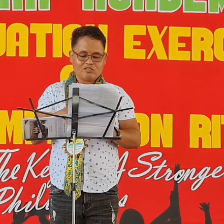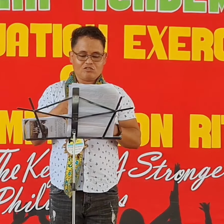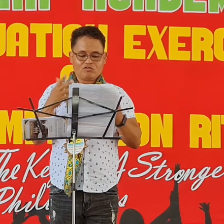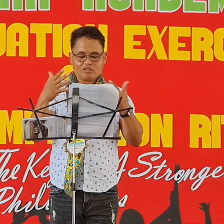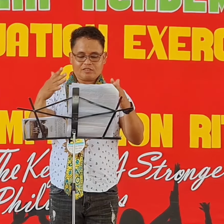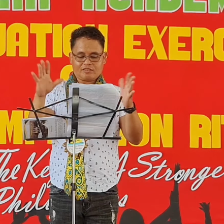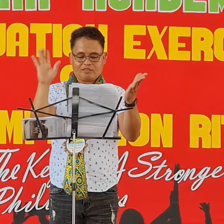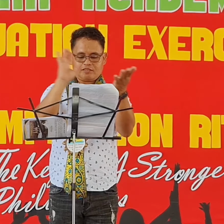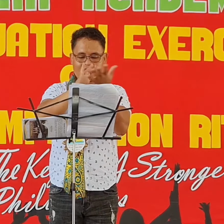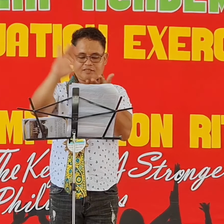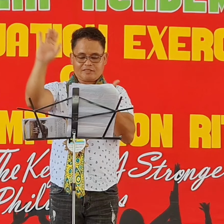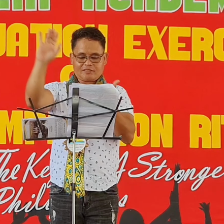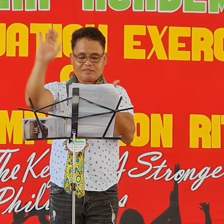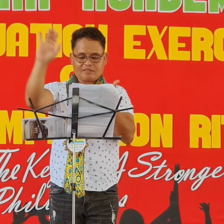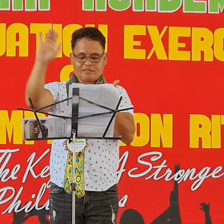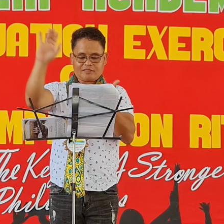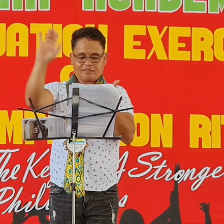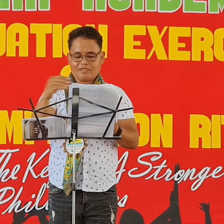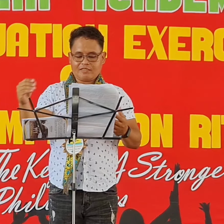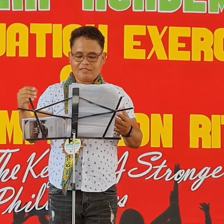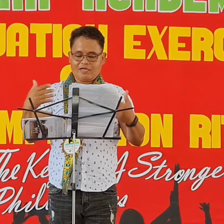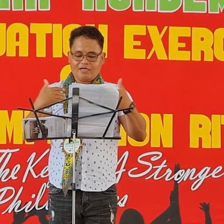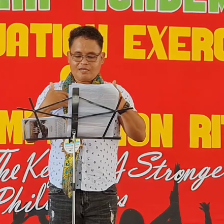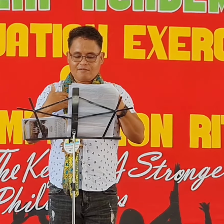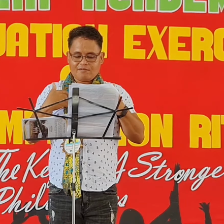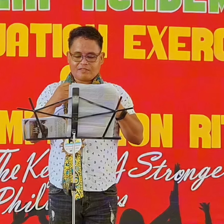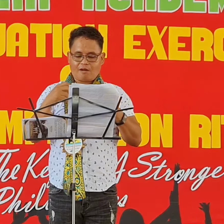When my younger sisters finished college and have a job.